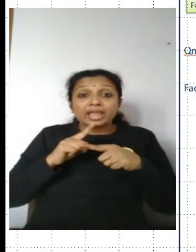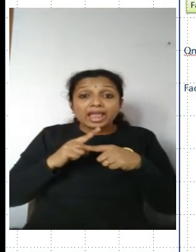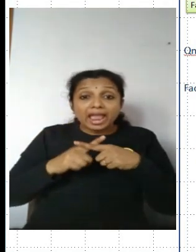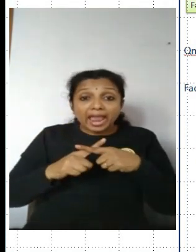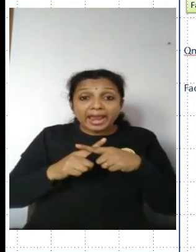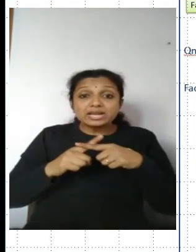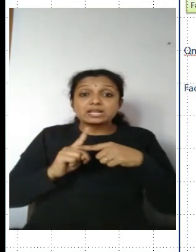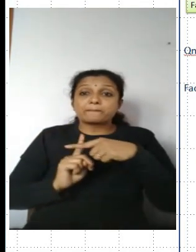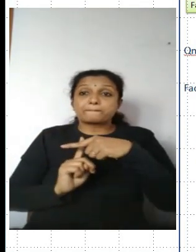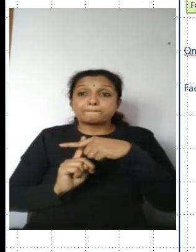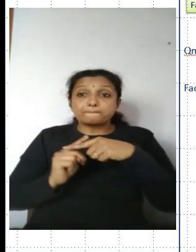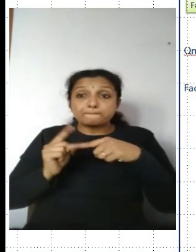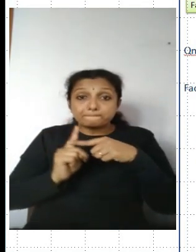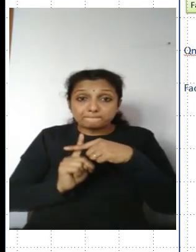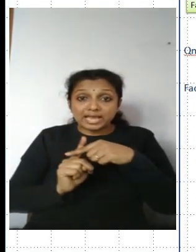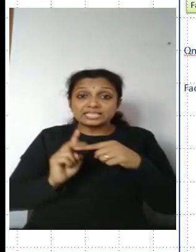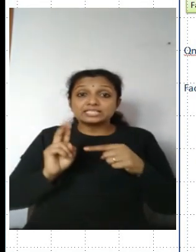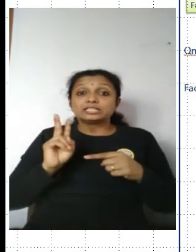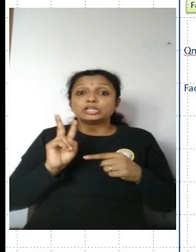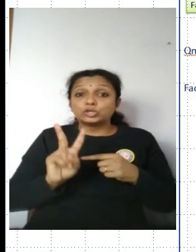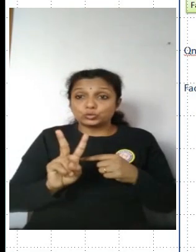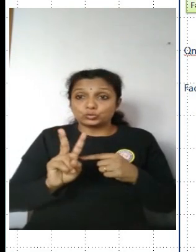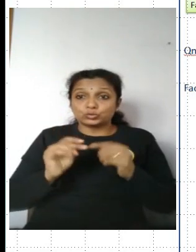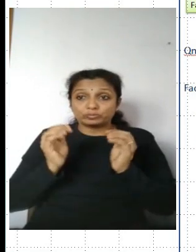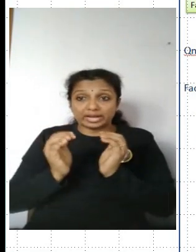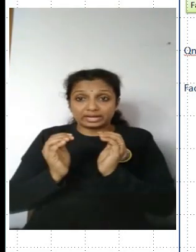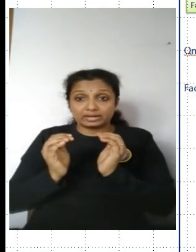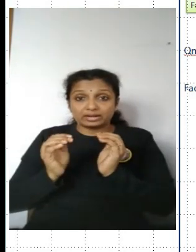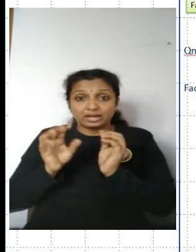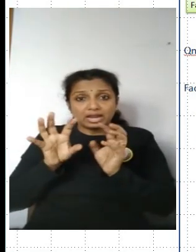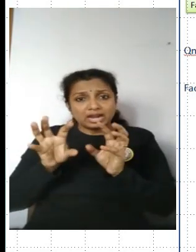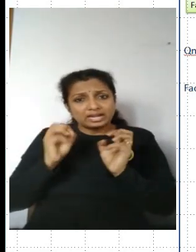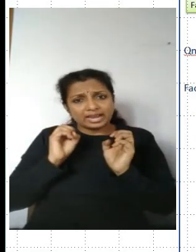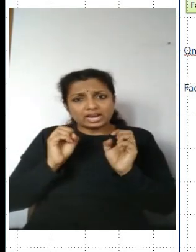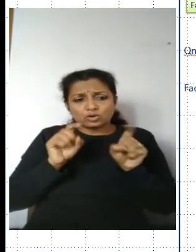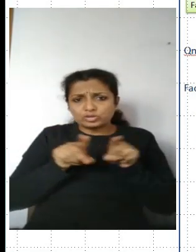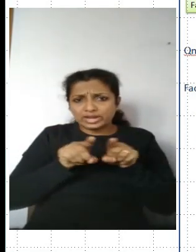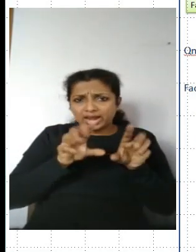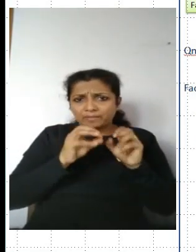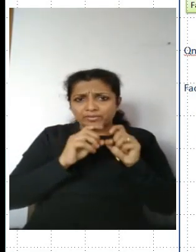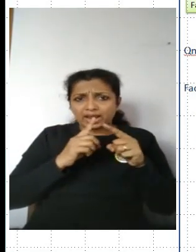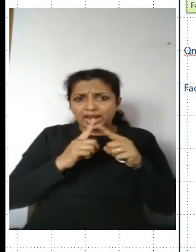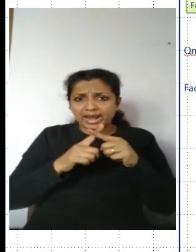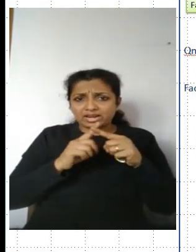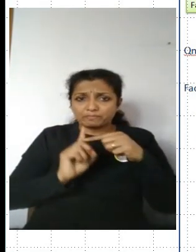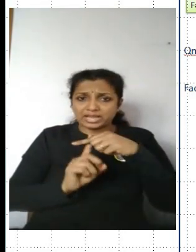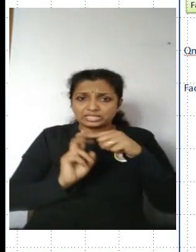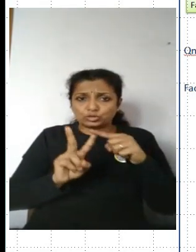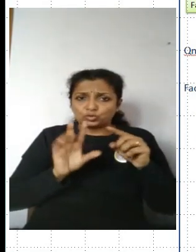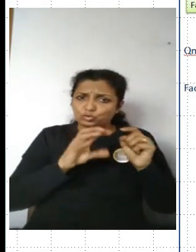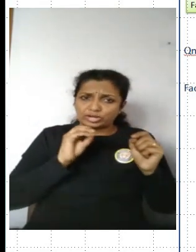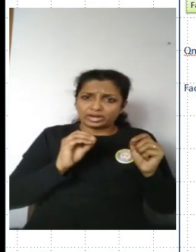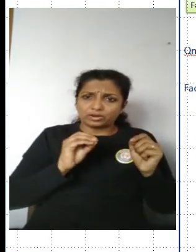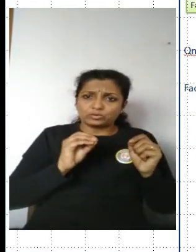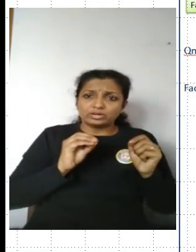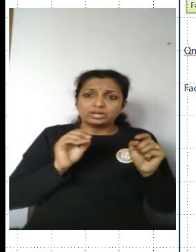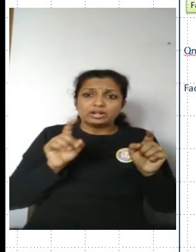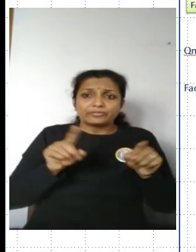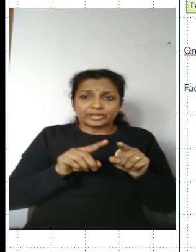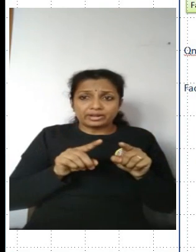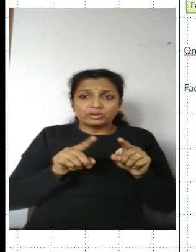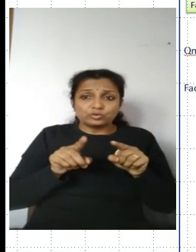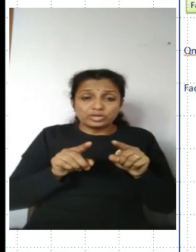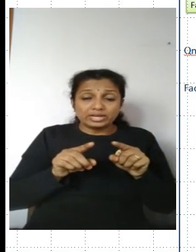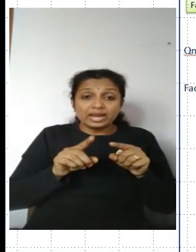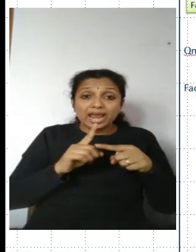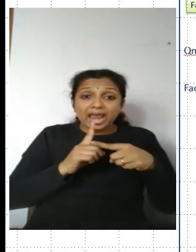plus 2 minus 3 into bracket x plus 2. Now x plus 2 is common here. So